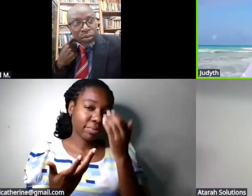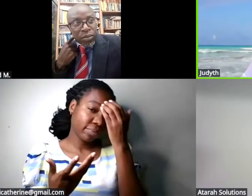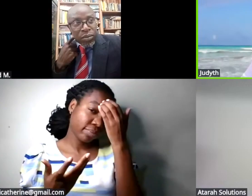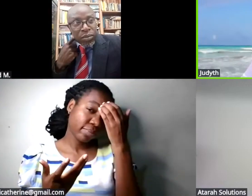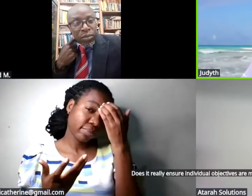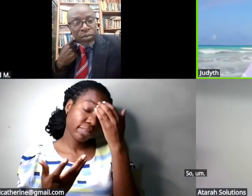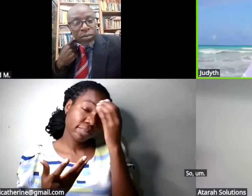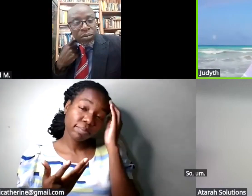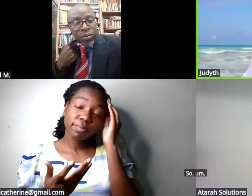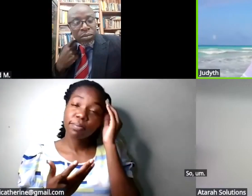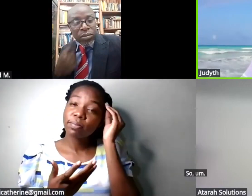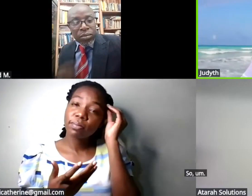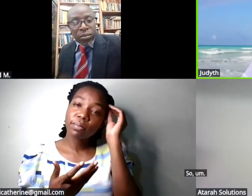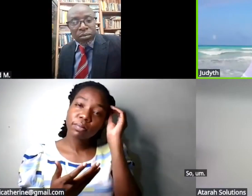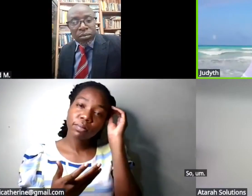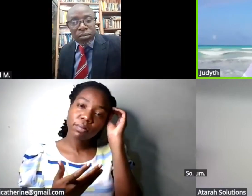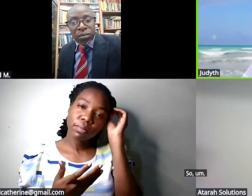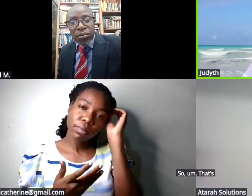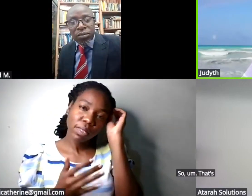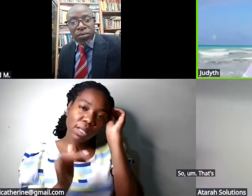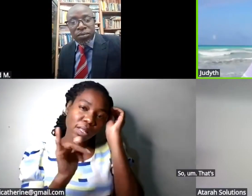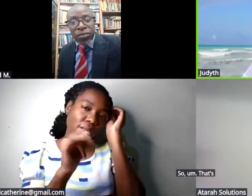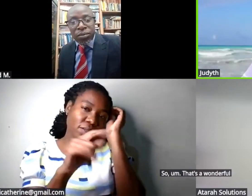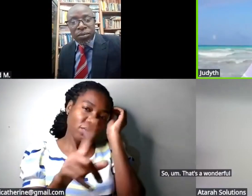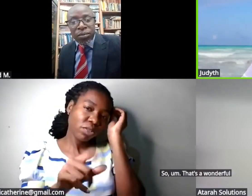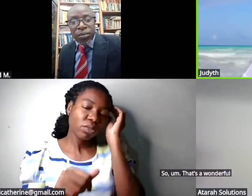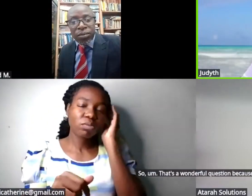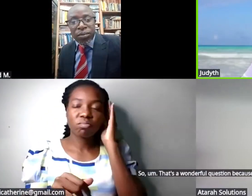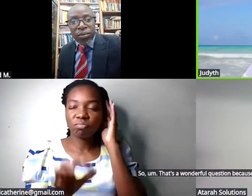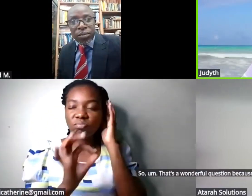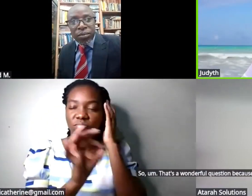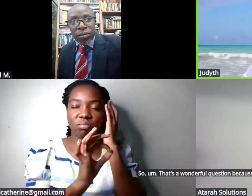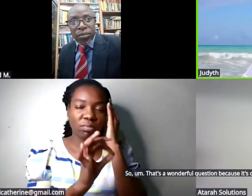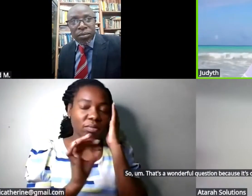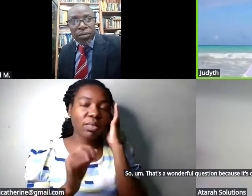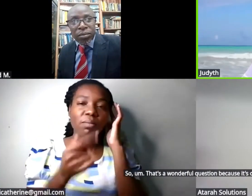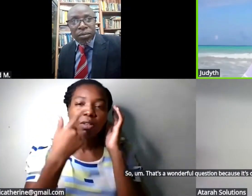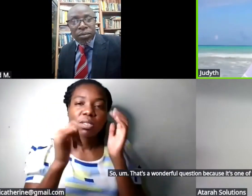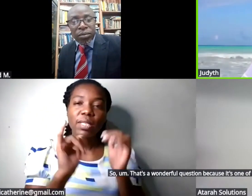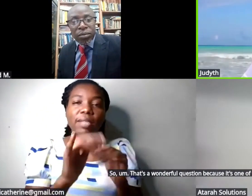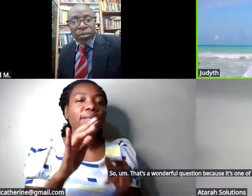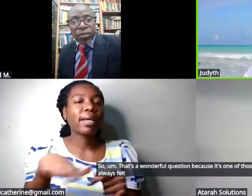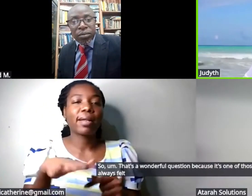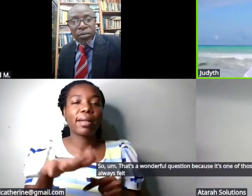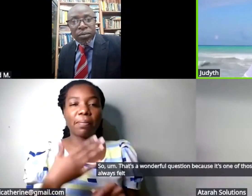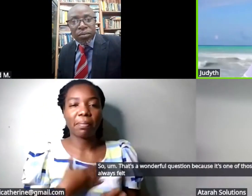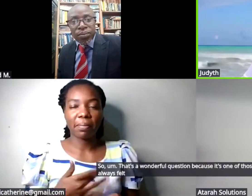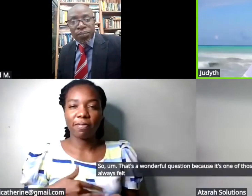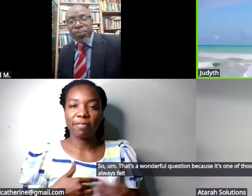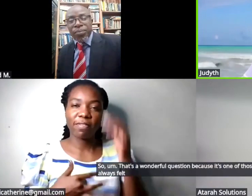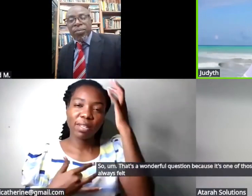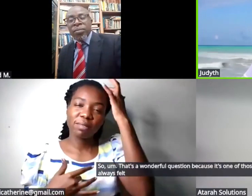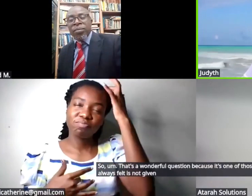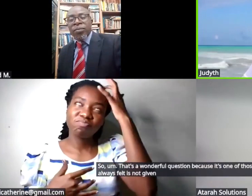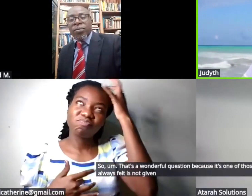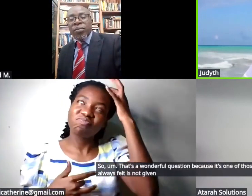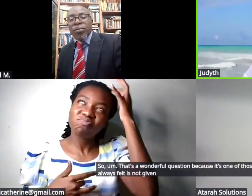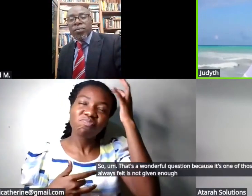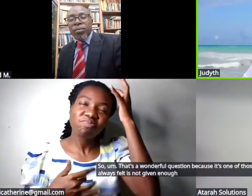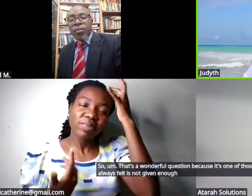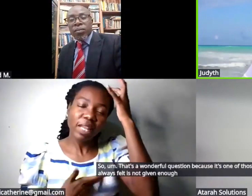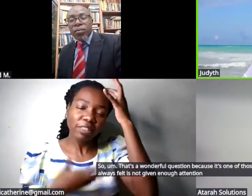So that's a wonderful question, because it's one of those areas that I've always felt is not given enough attention,